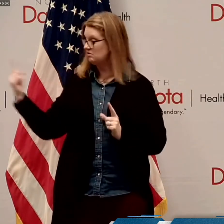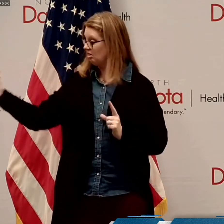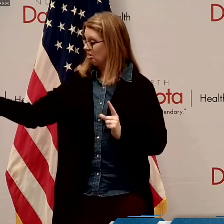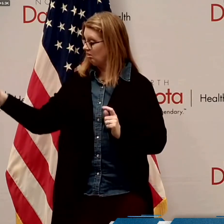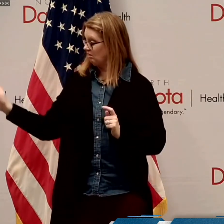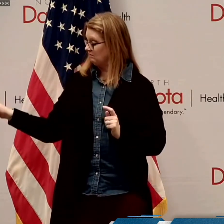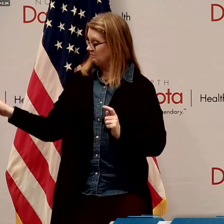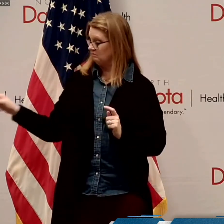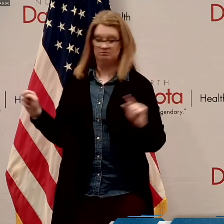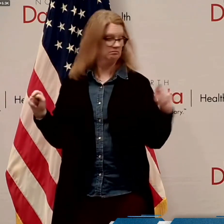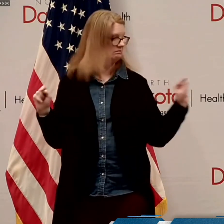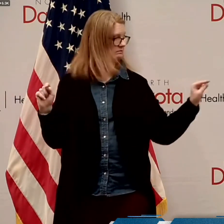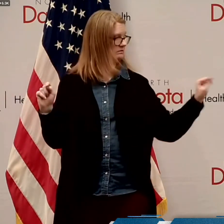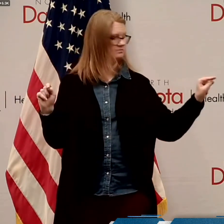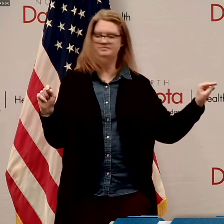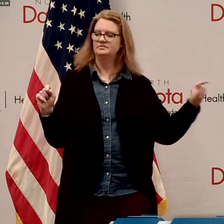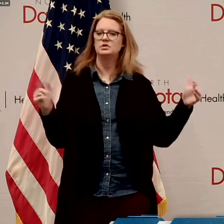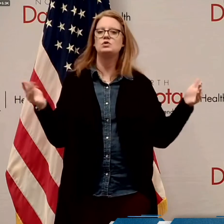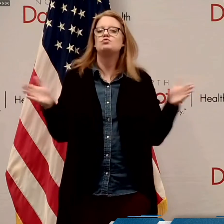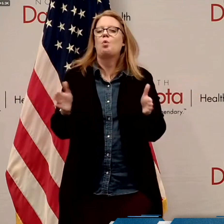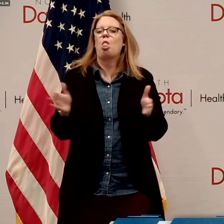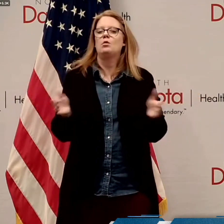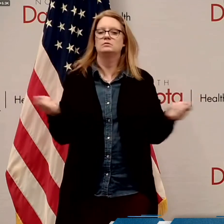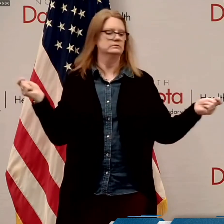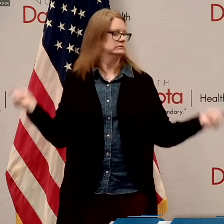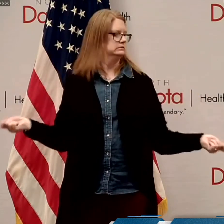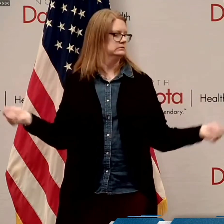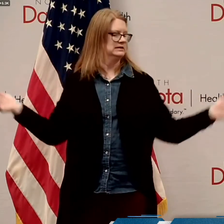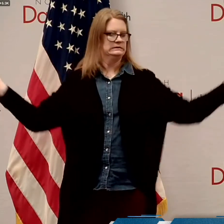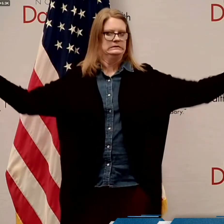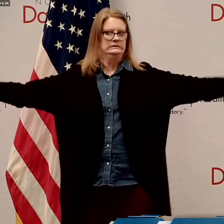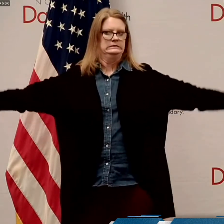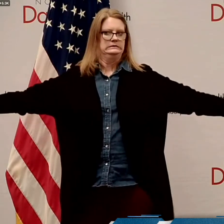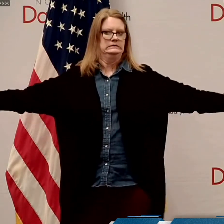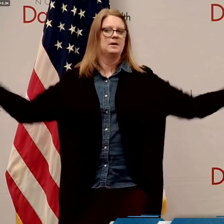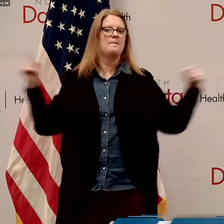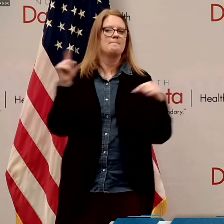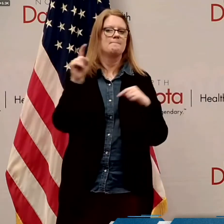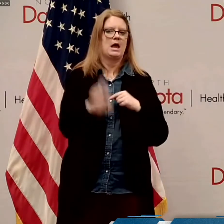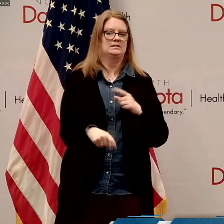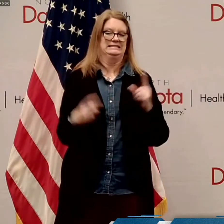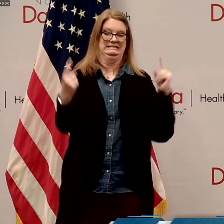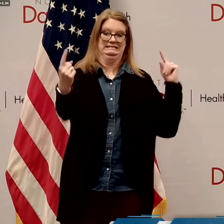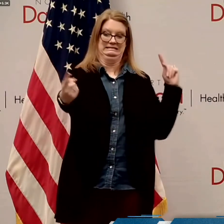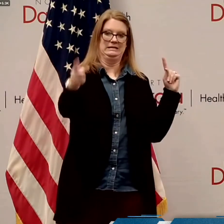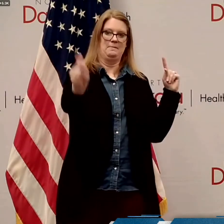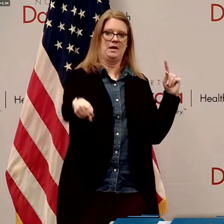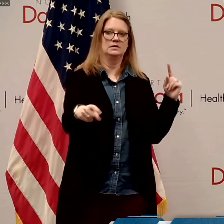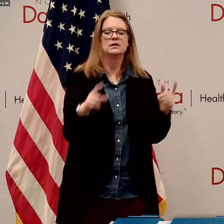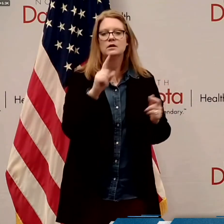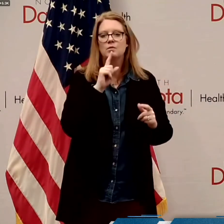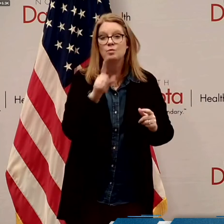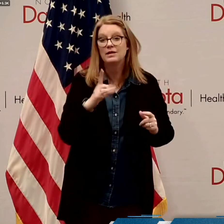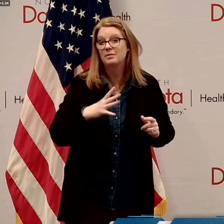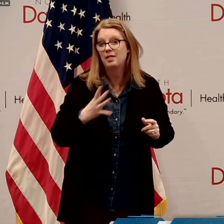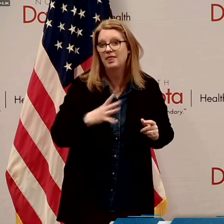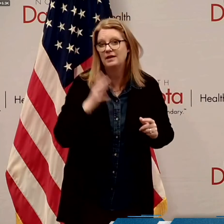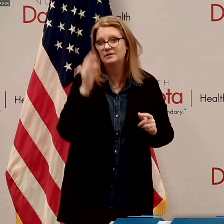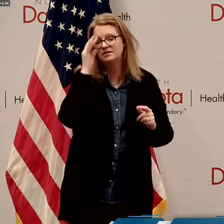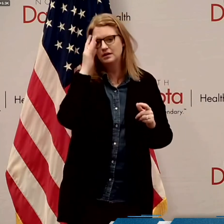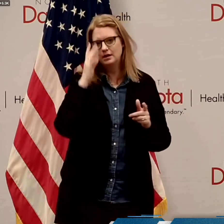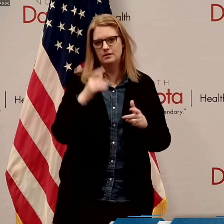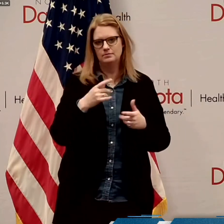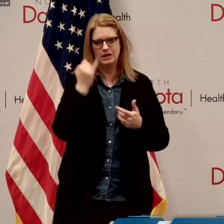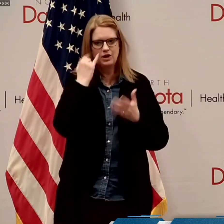and give your fellow anglers some space to keep your community safe. And again, really to be polite as you're doing this. If you're fishing